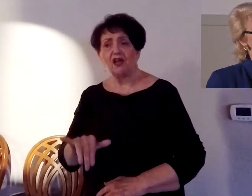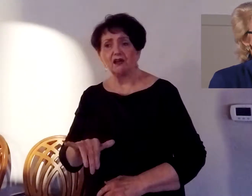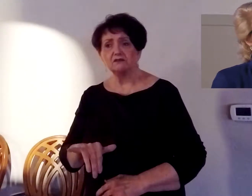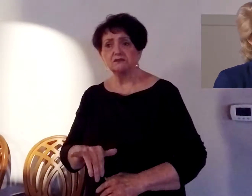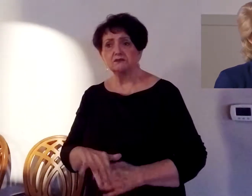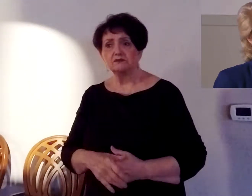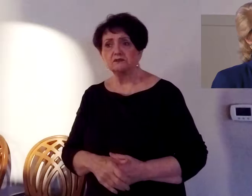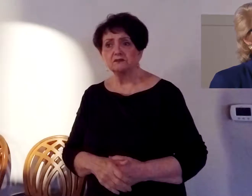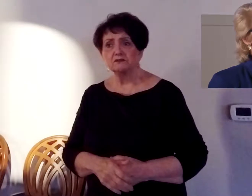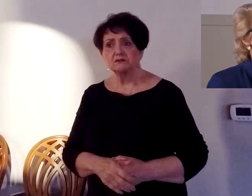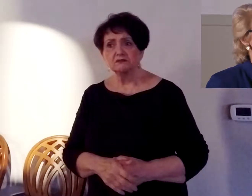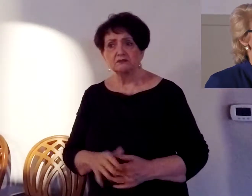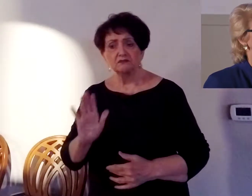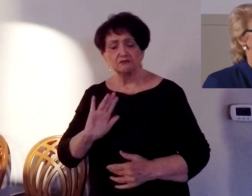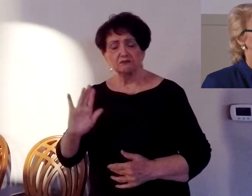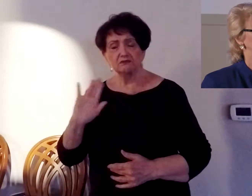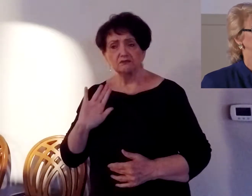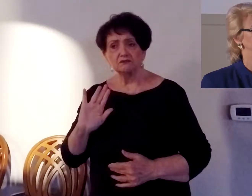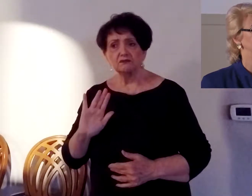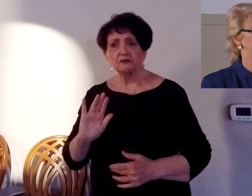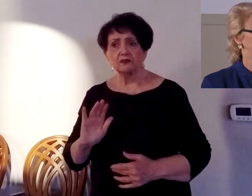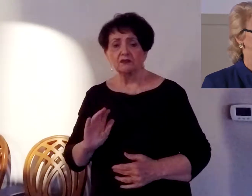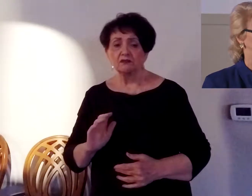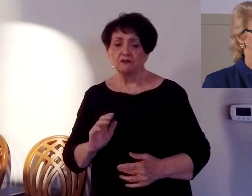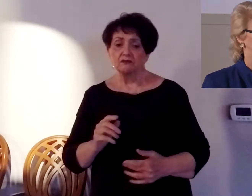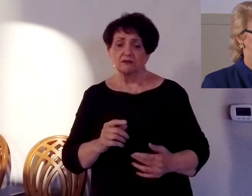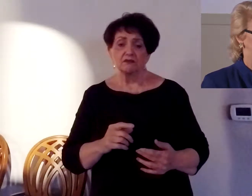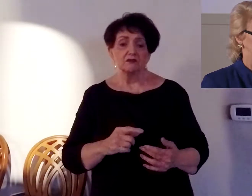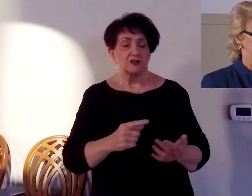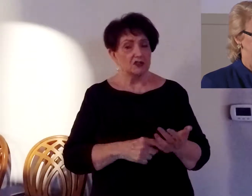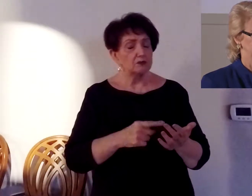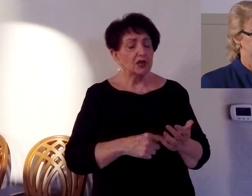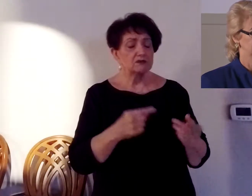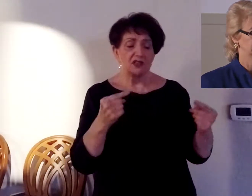And some of that stuff that I did was pretty hurtful to other people.